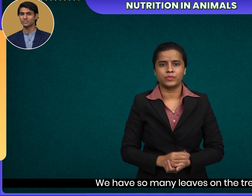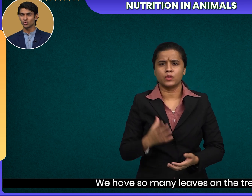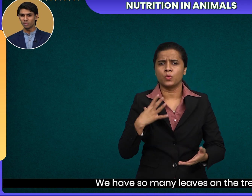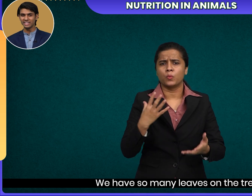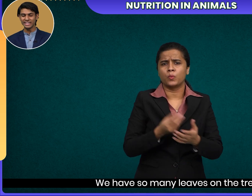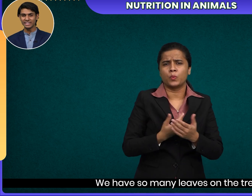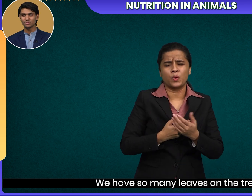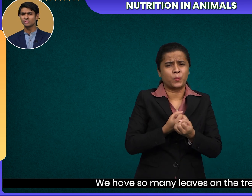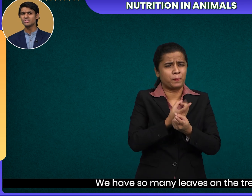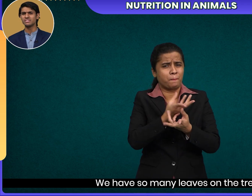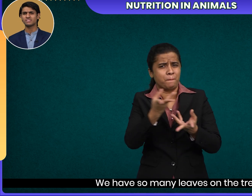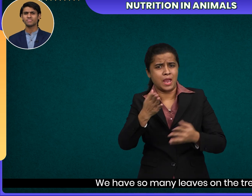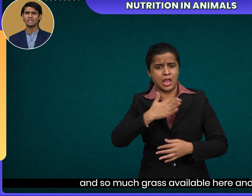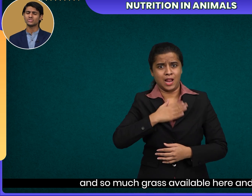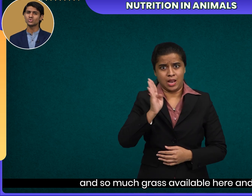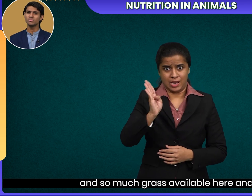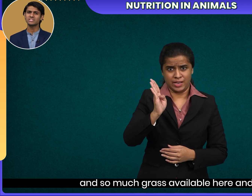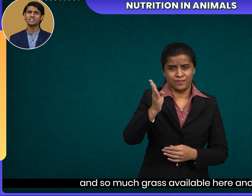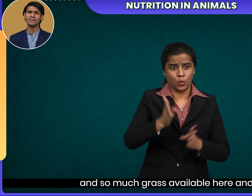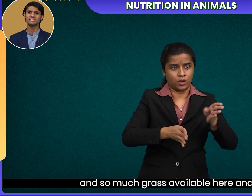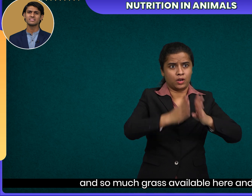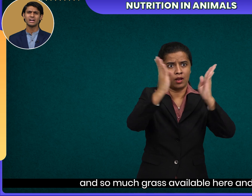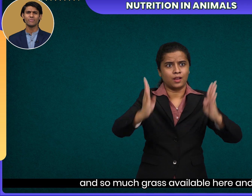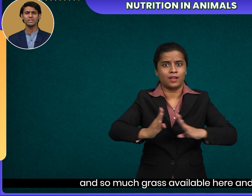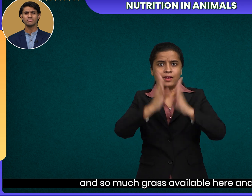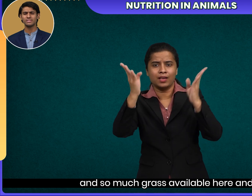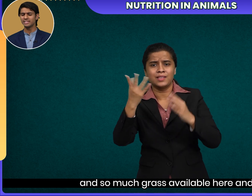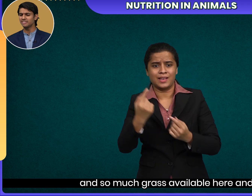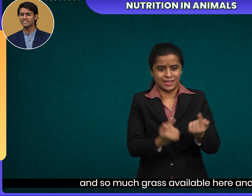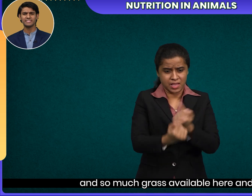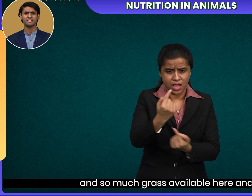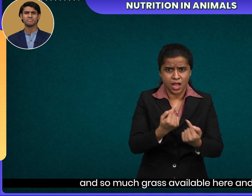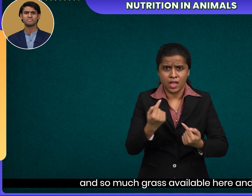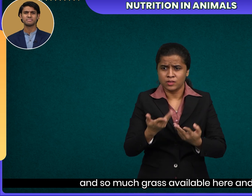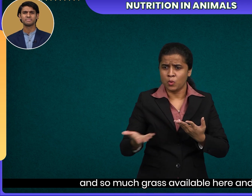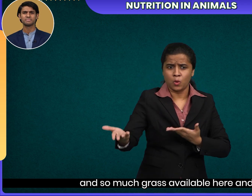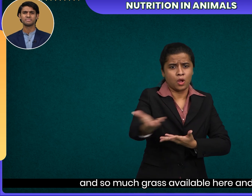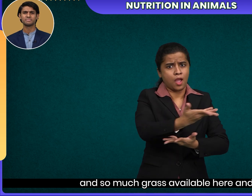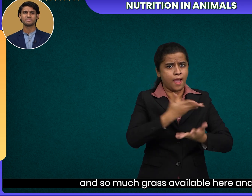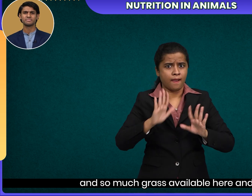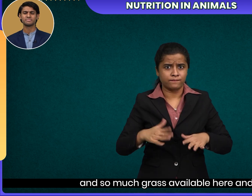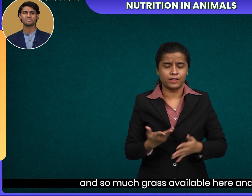We have so many leaves on the trees and so much grass available here and there.